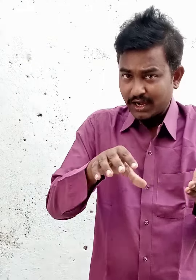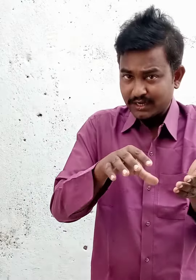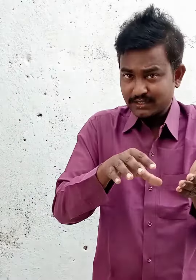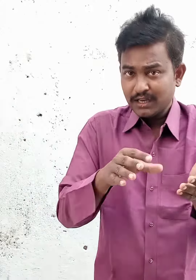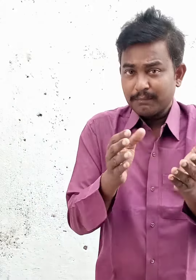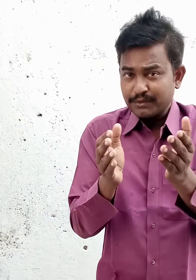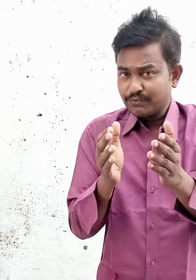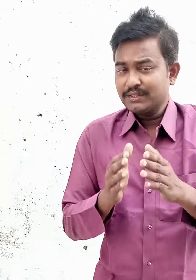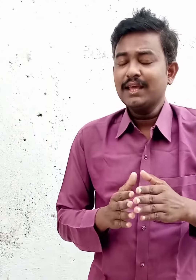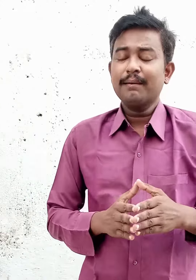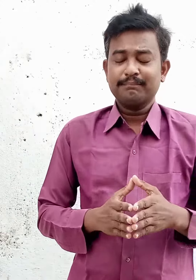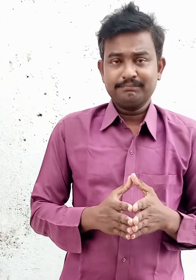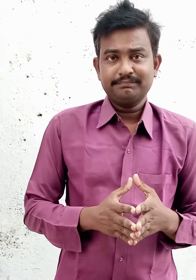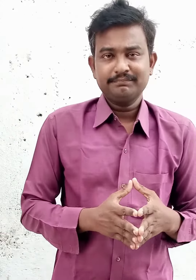charge between them.